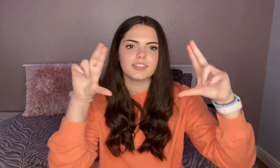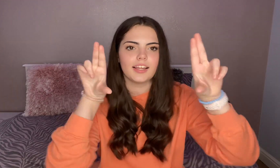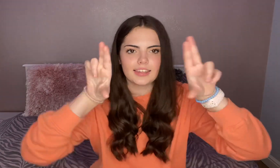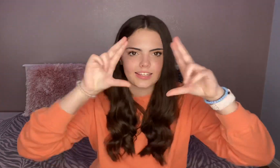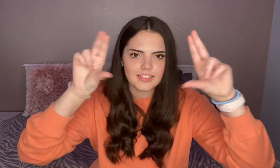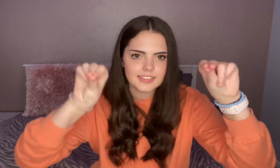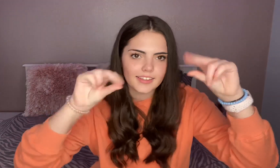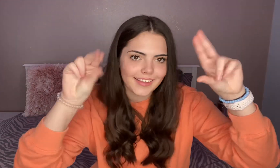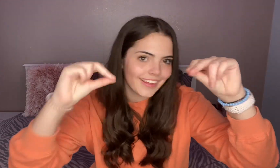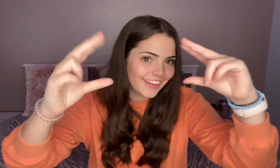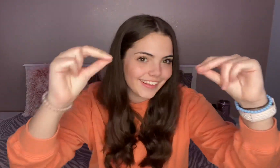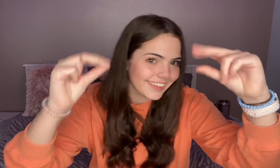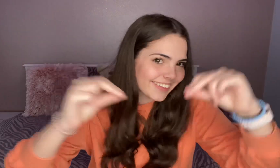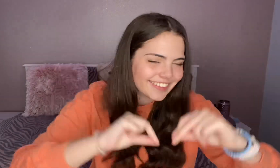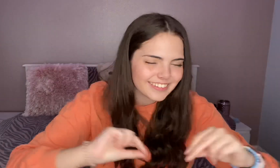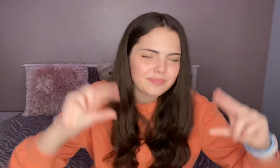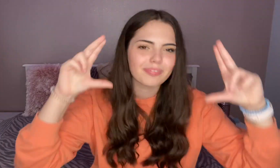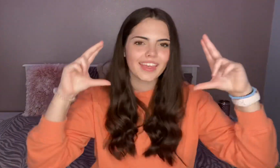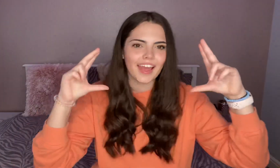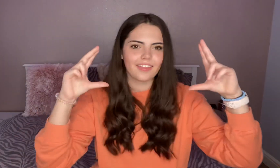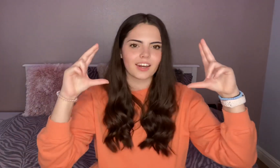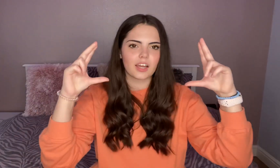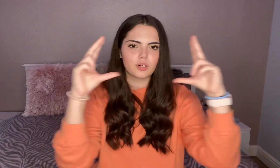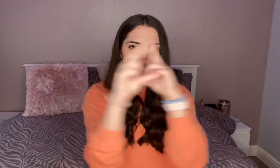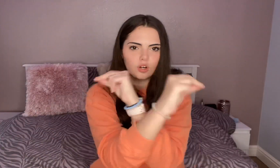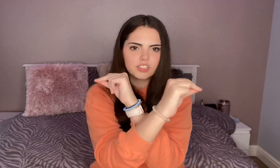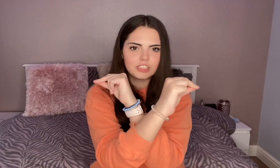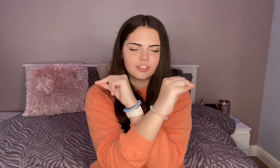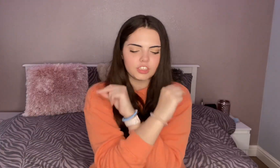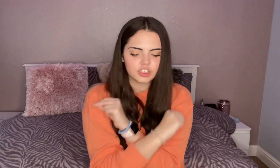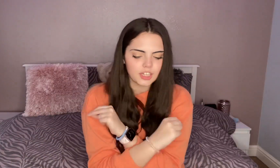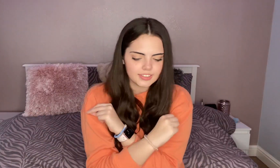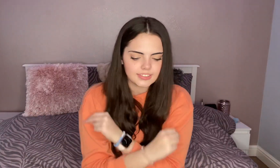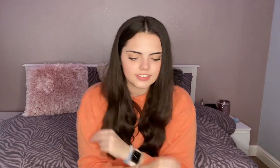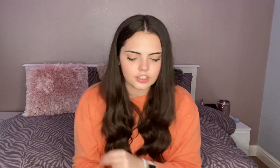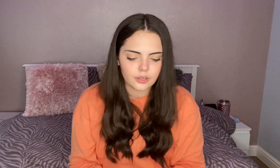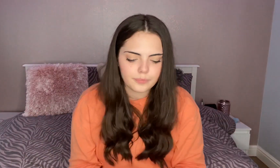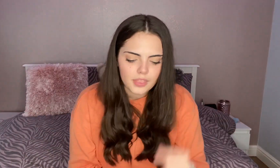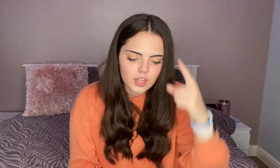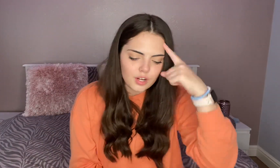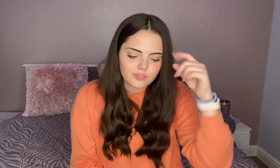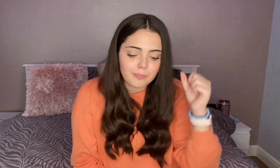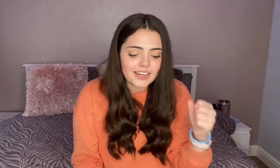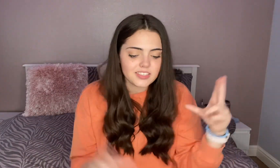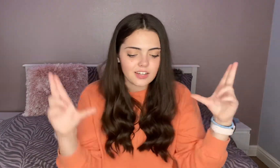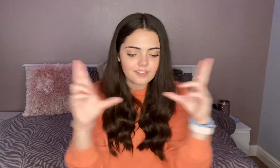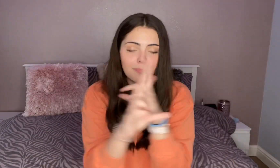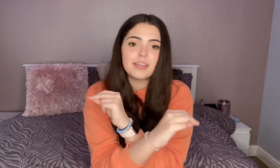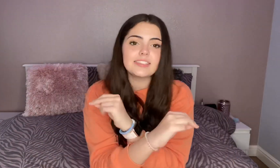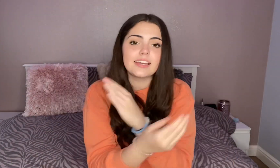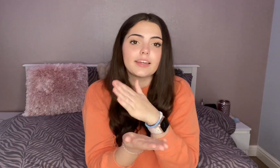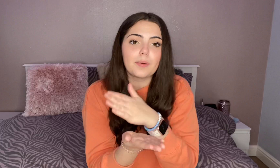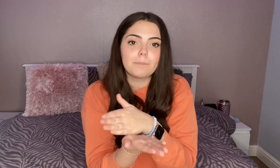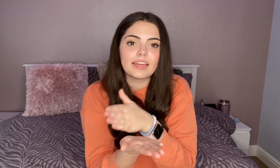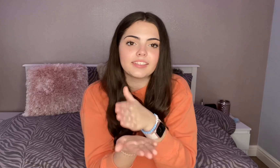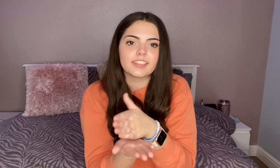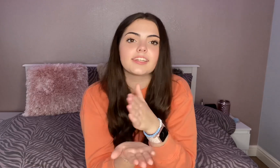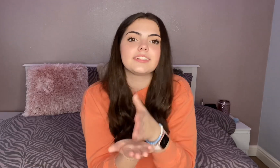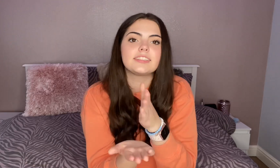like this. And they're going to come across each other and shut. So reminds her of a missing piece, like you're cutting something